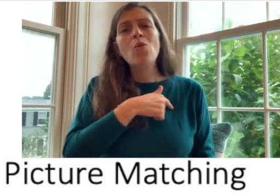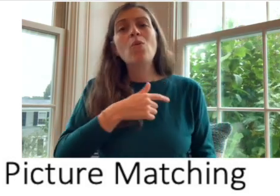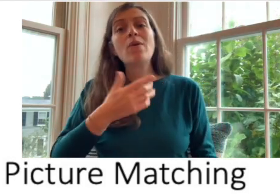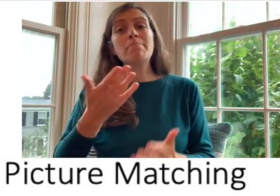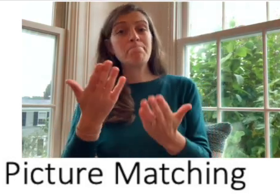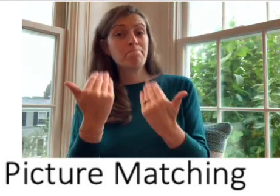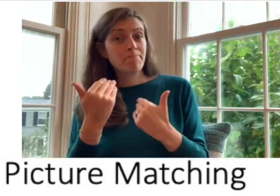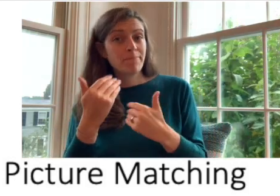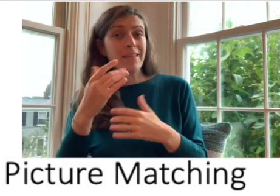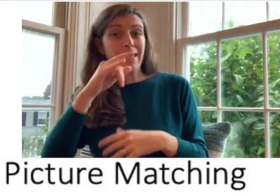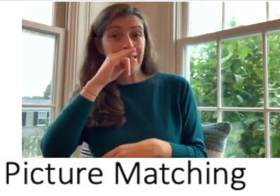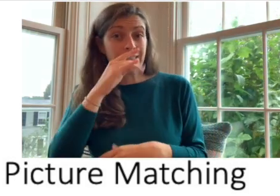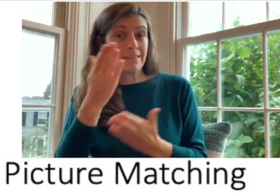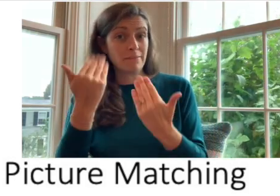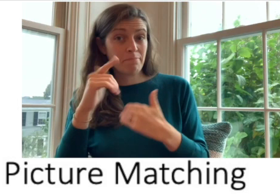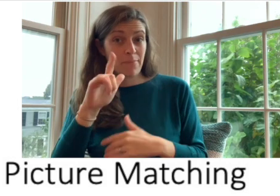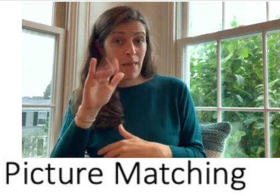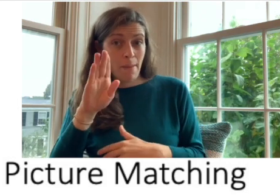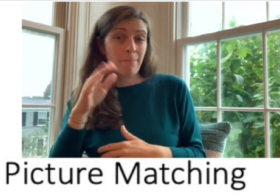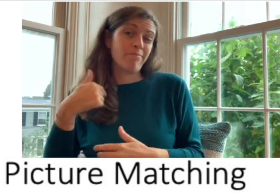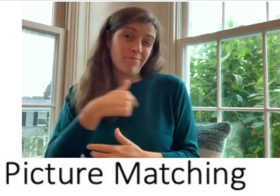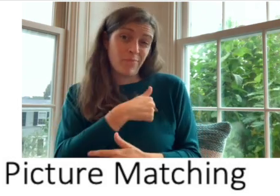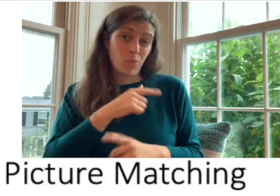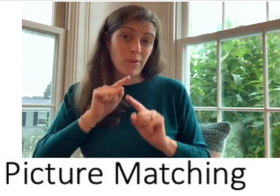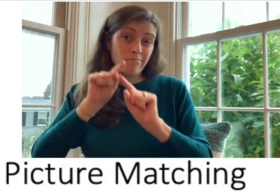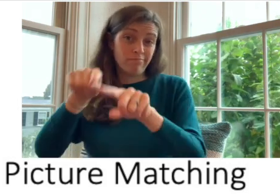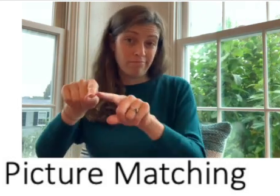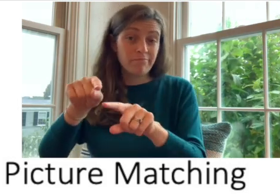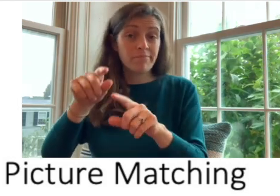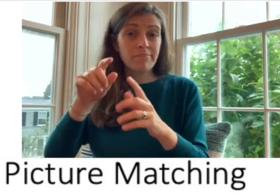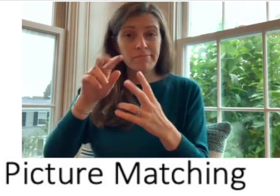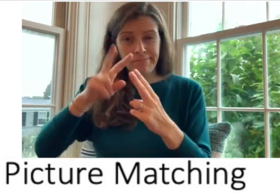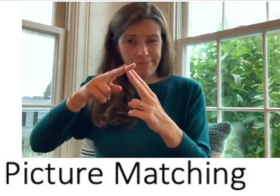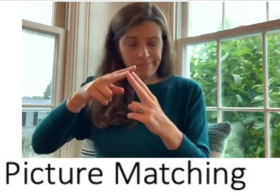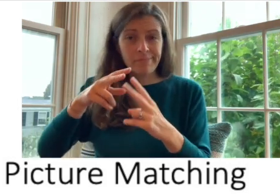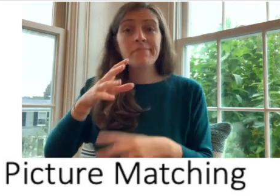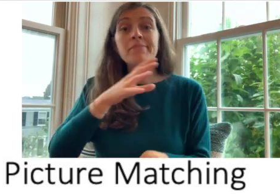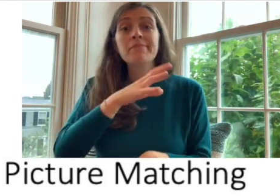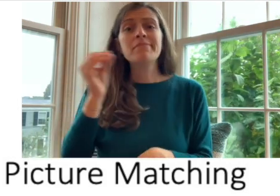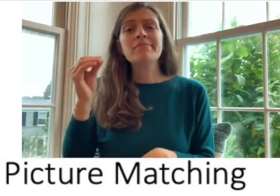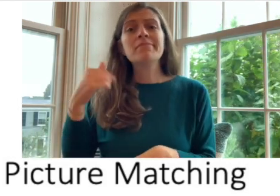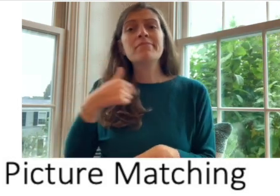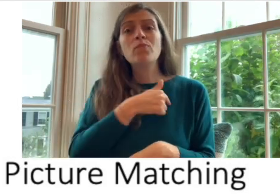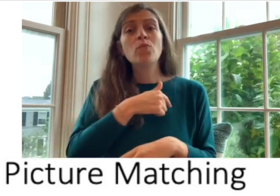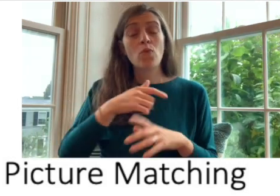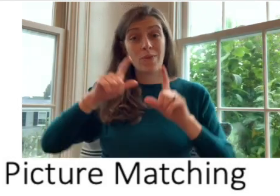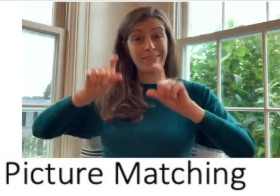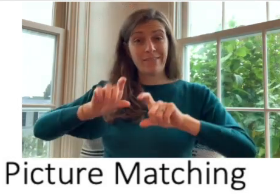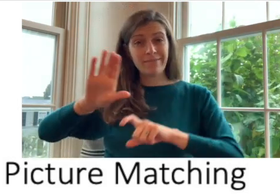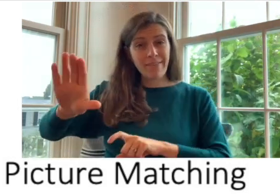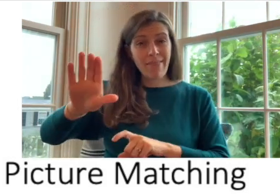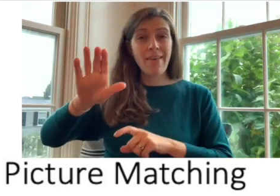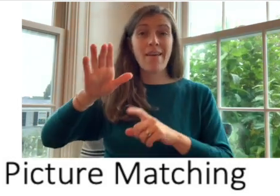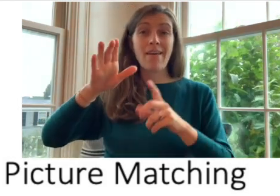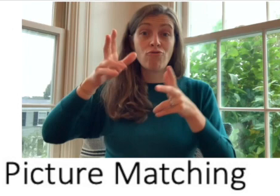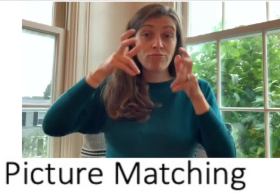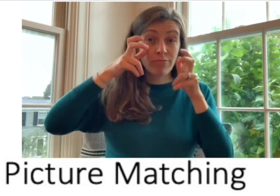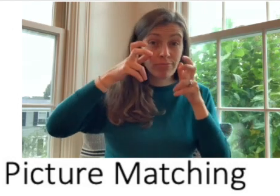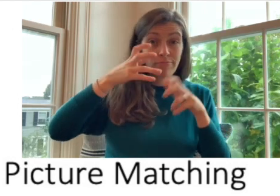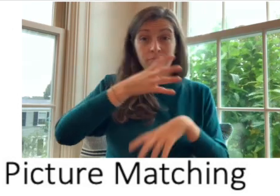So to confirm that, we tested some children either in the lab or we went to them and looked